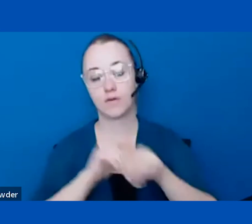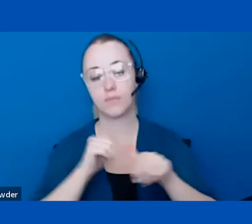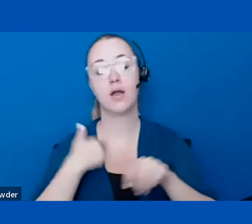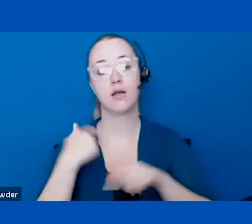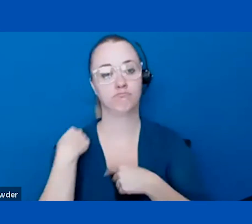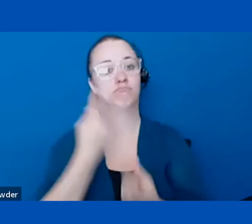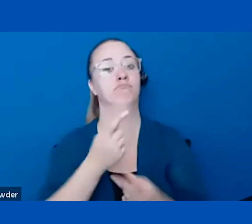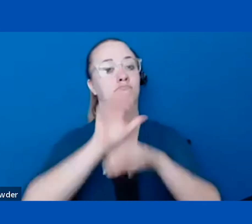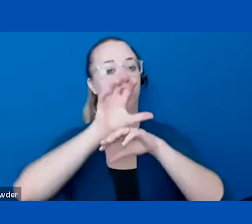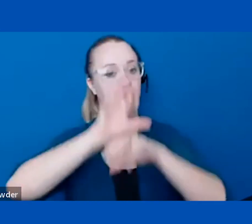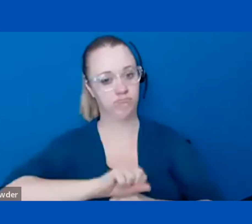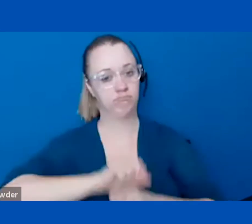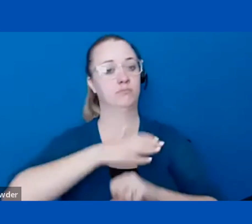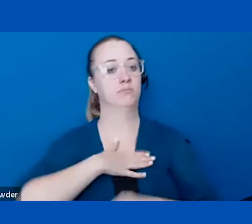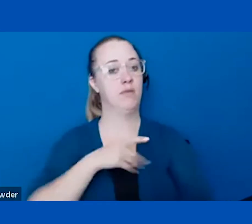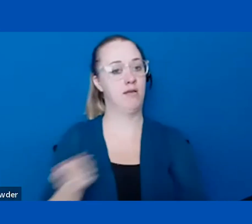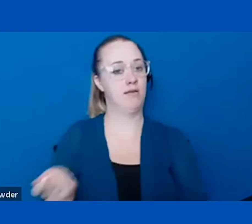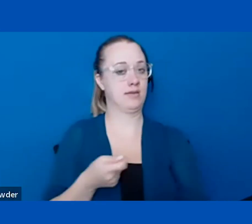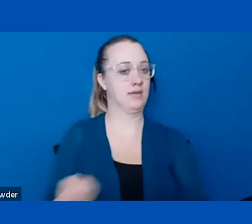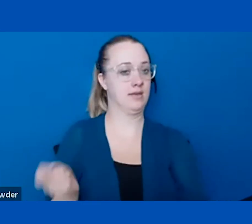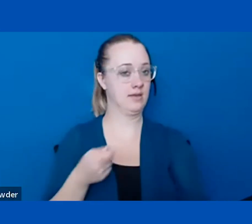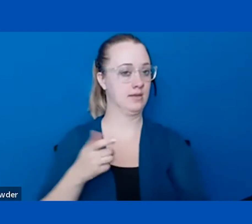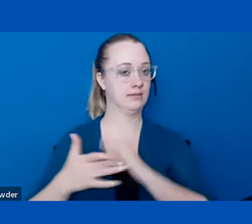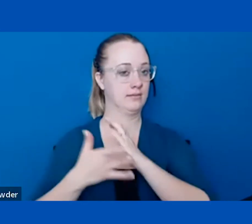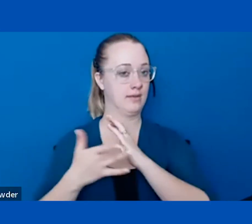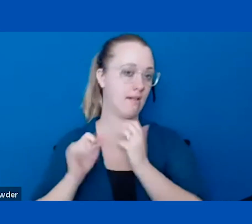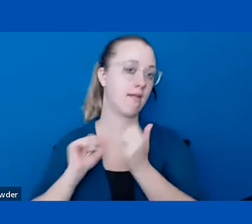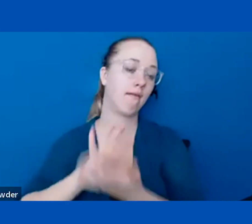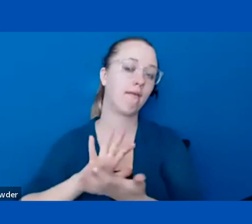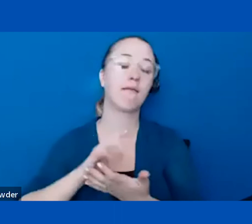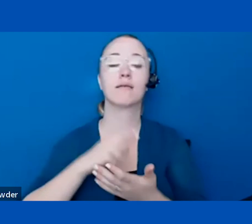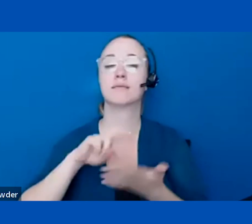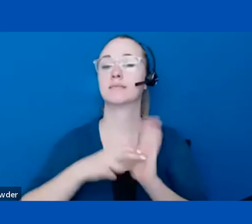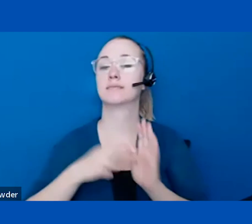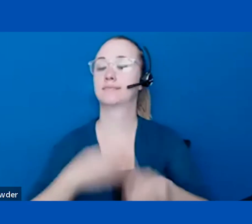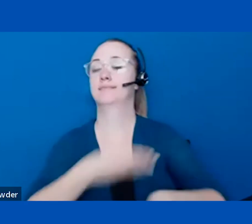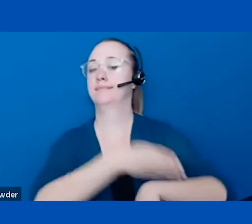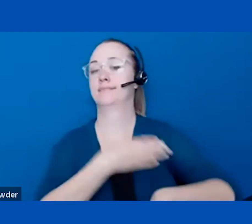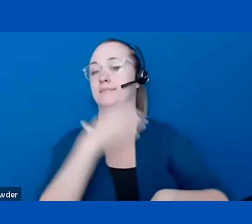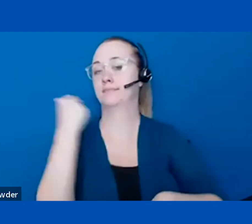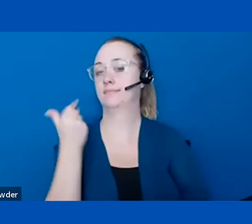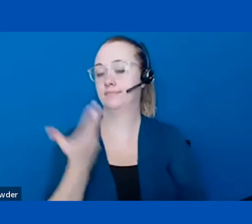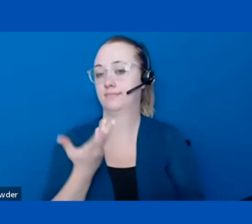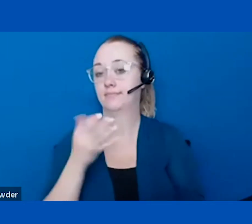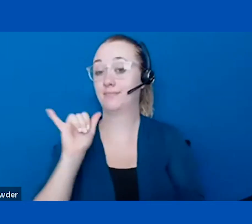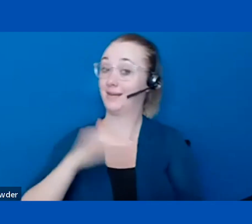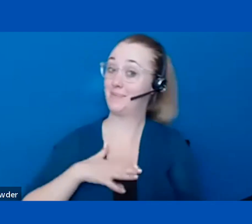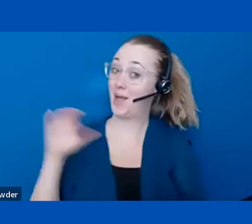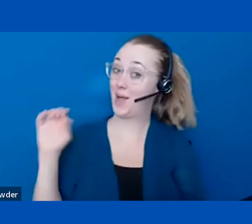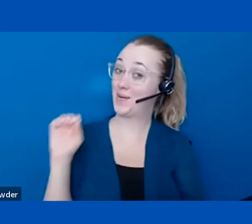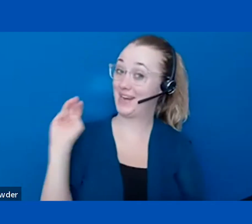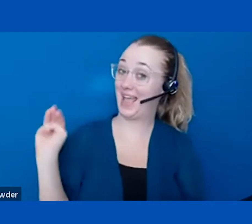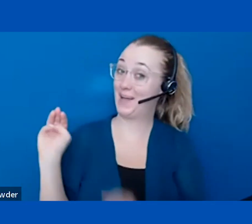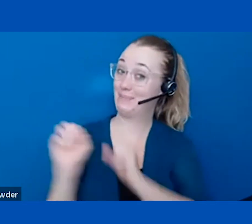my cane technique and everything like that, the better I've gotten. So I guess this is my O&M plug to all